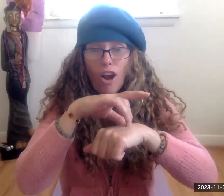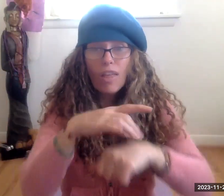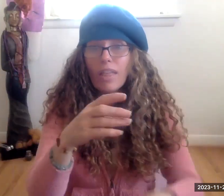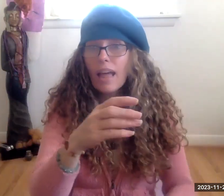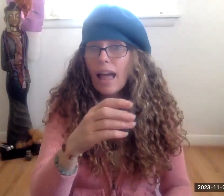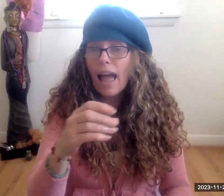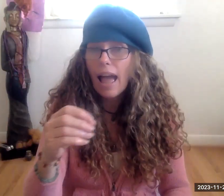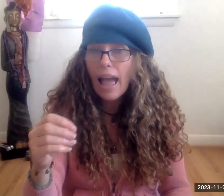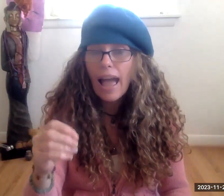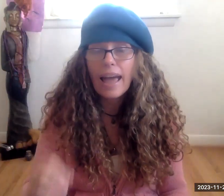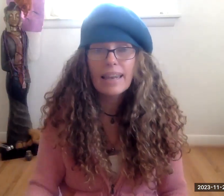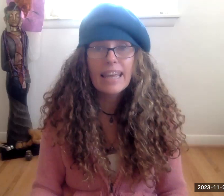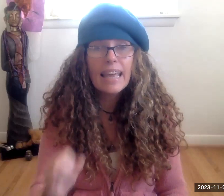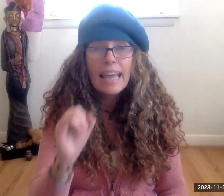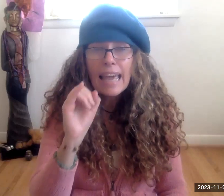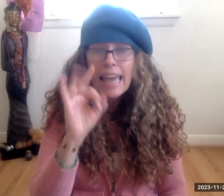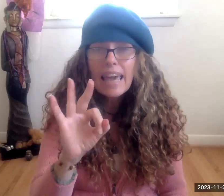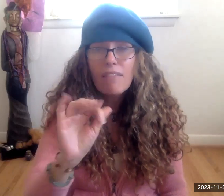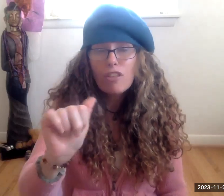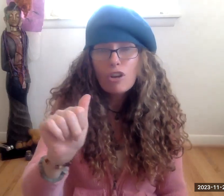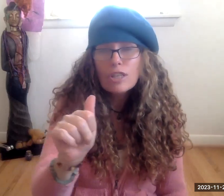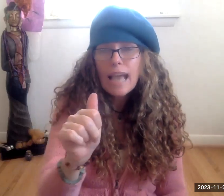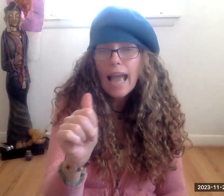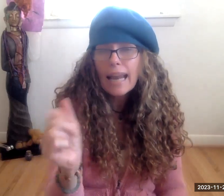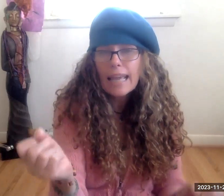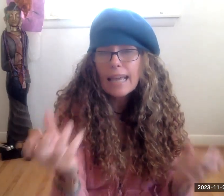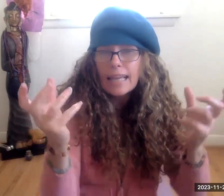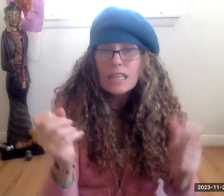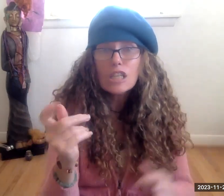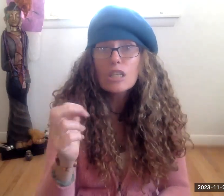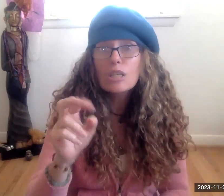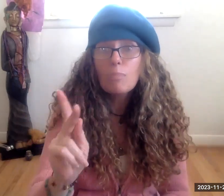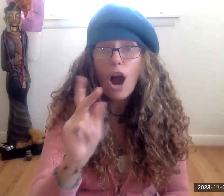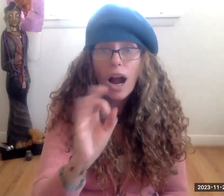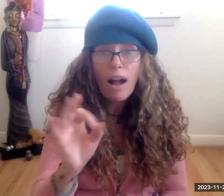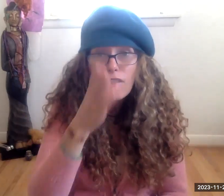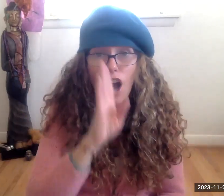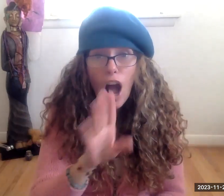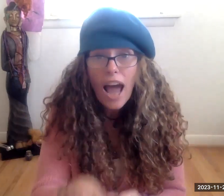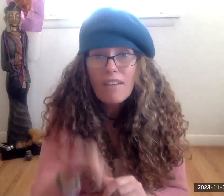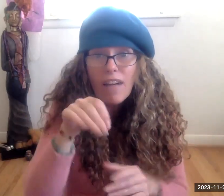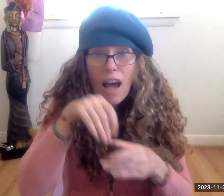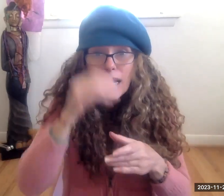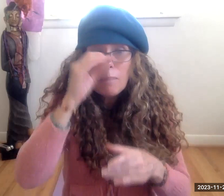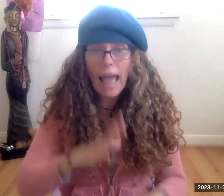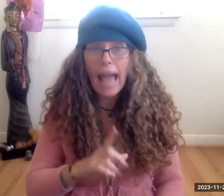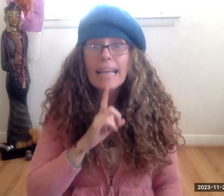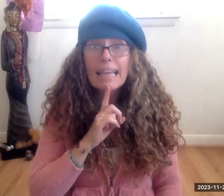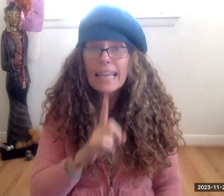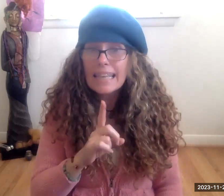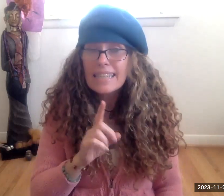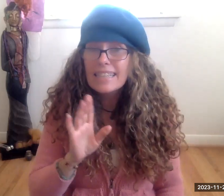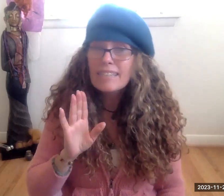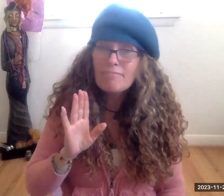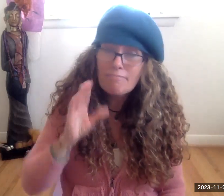And if there is any spark of God that can be found in man, it is his